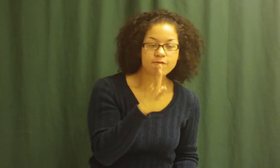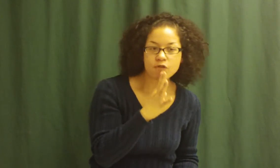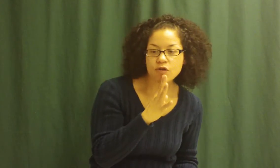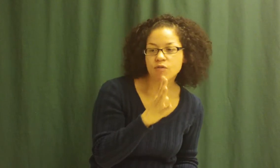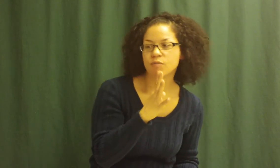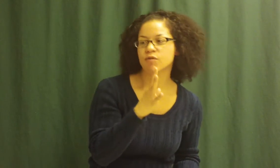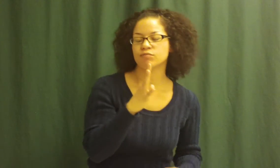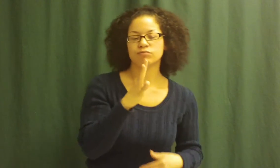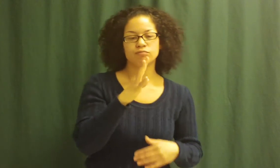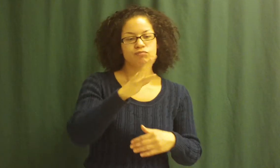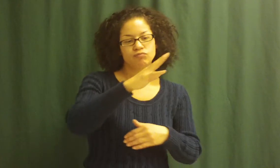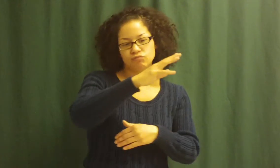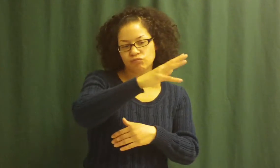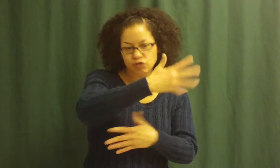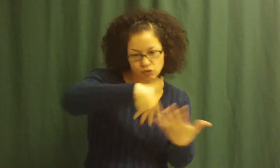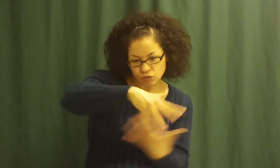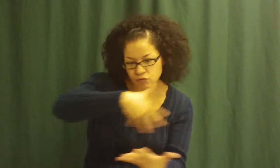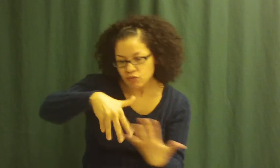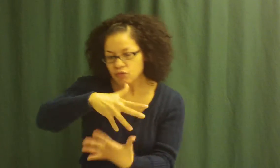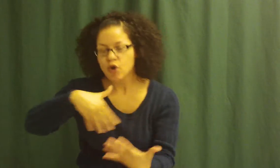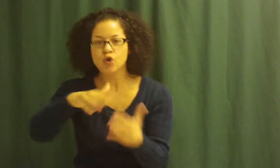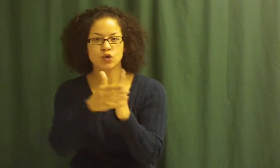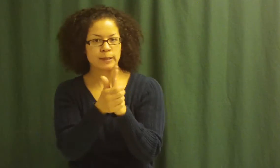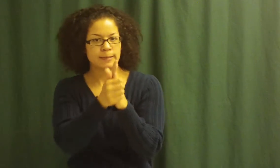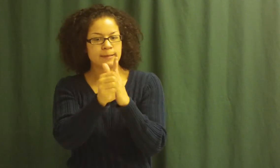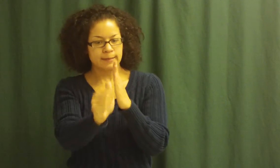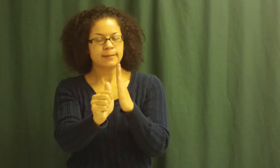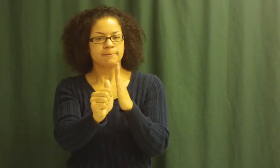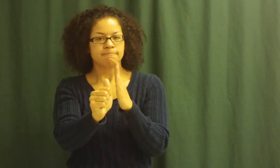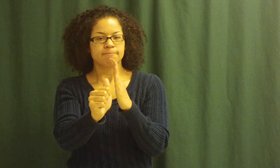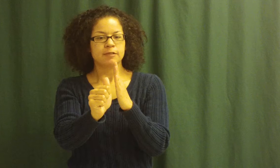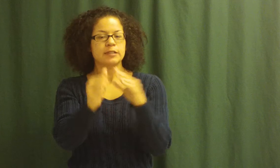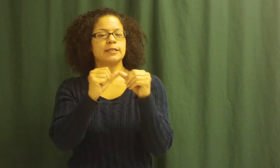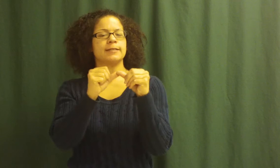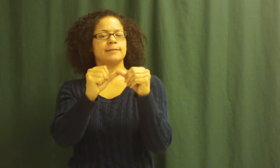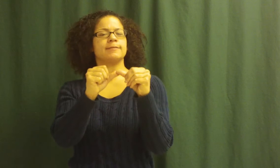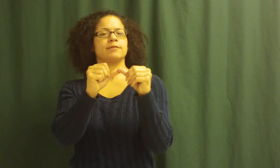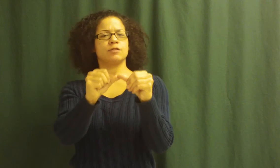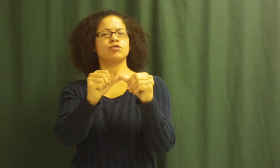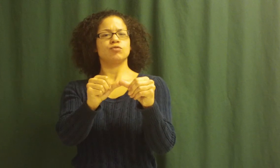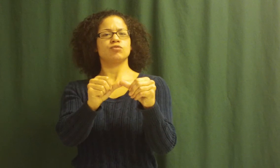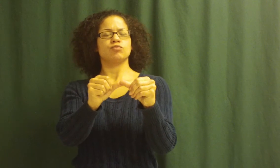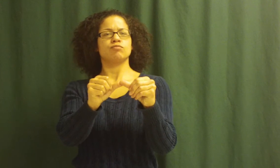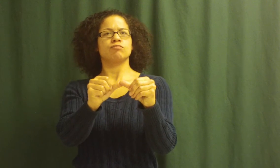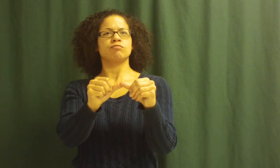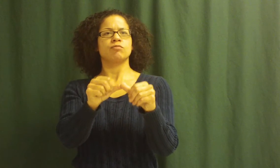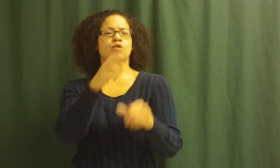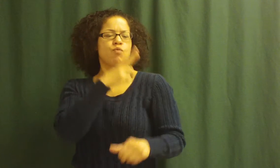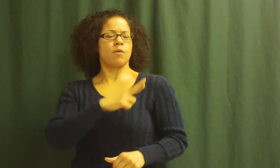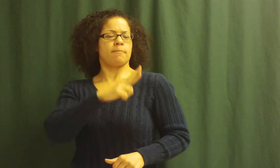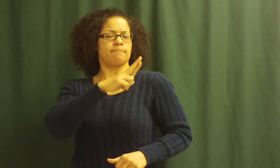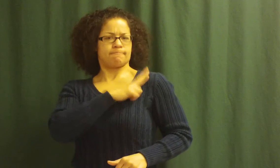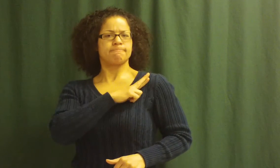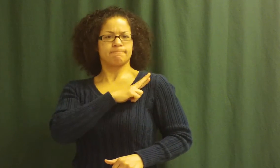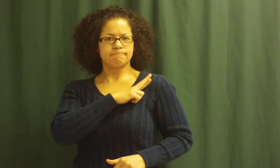to attain the property, power, and prestige to get